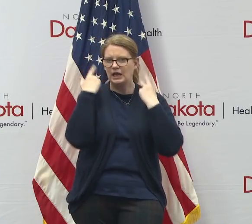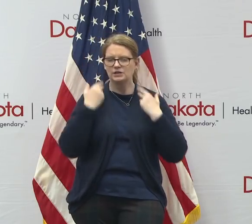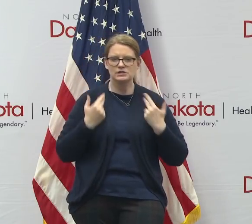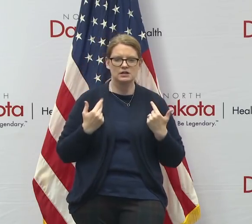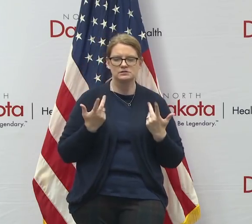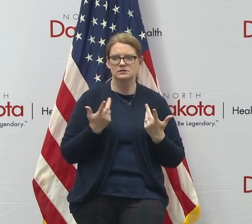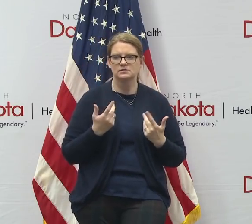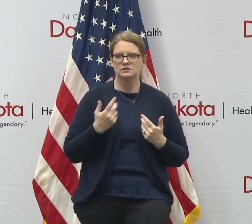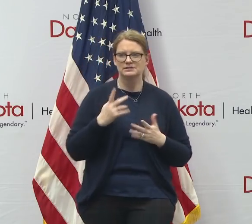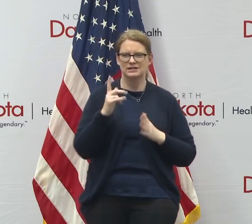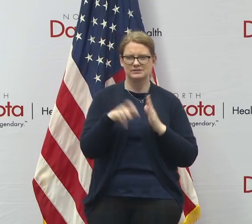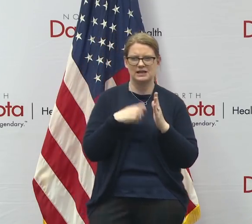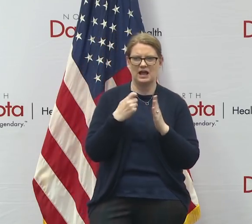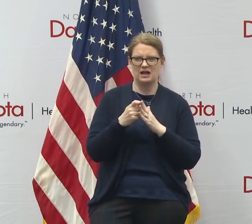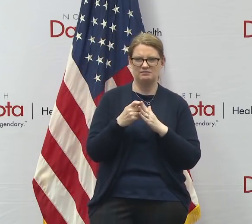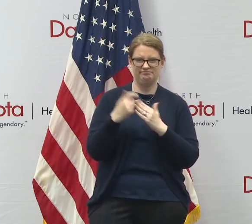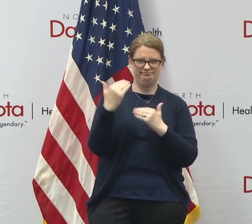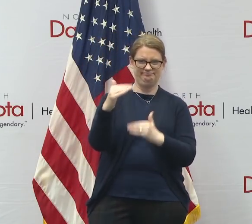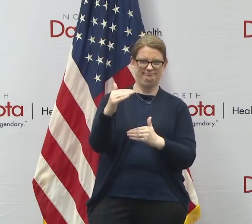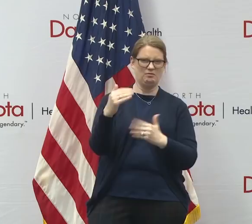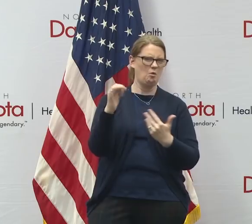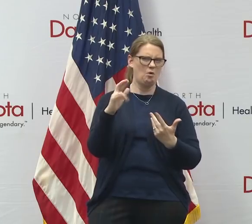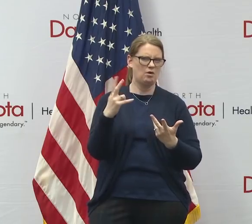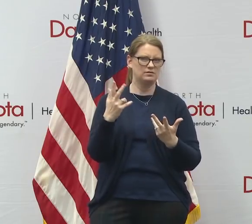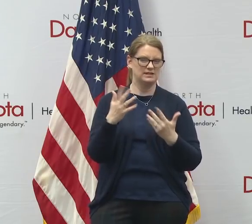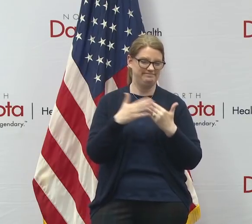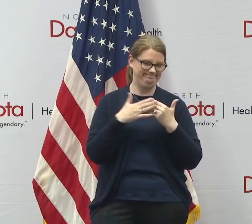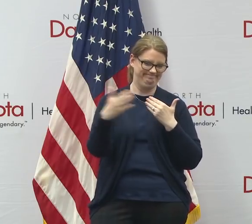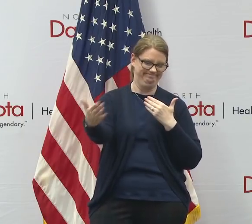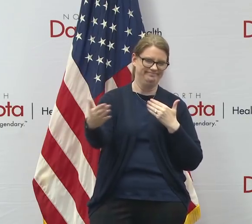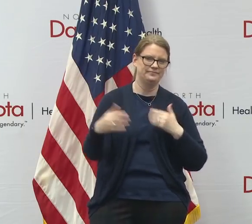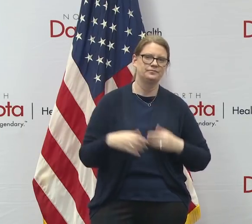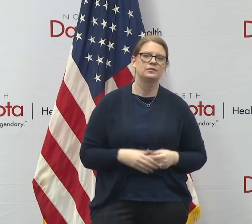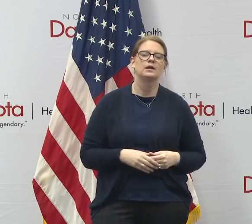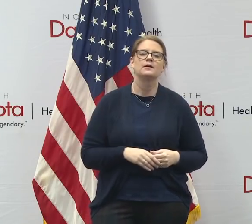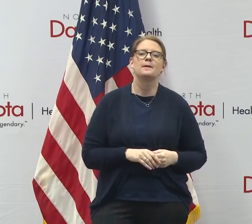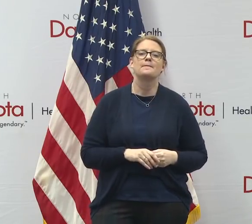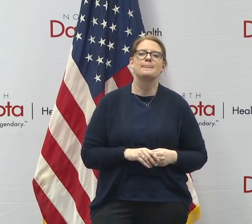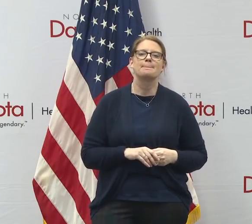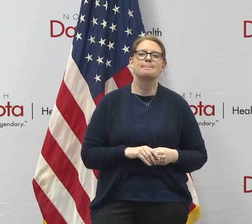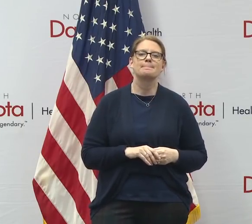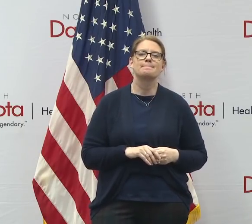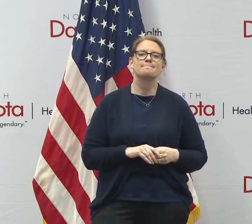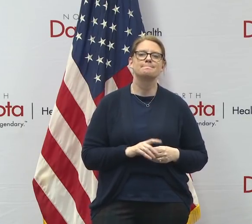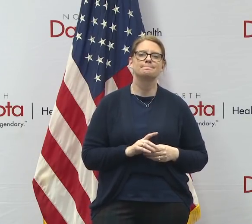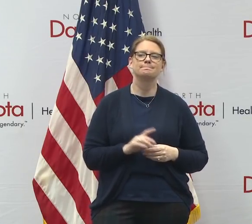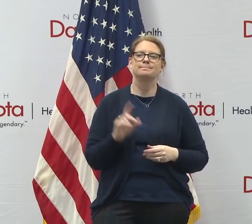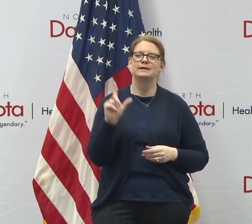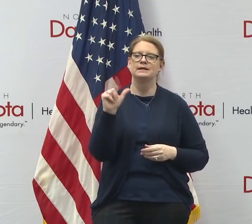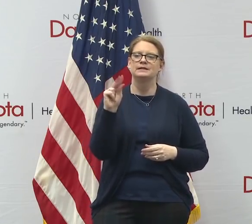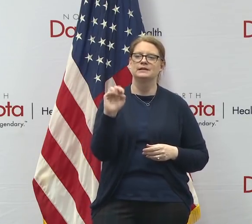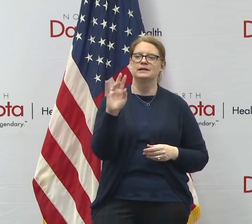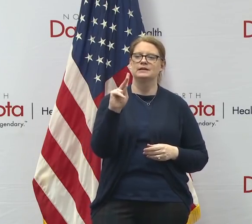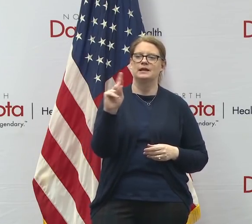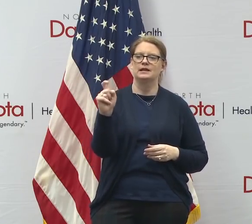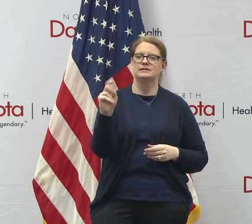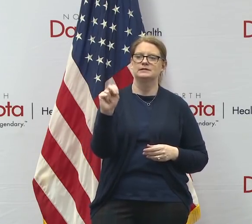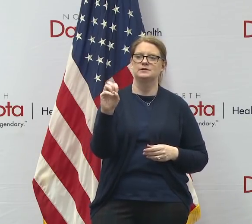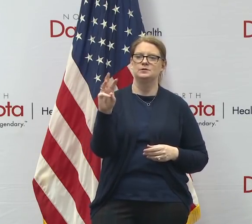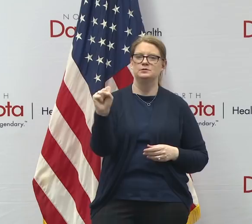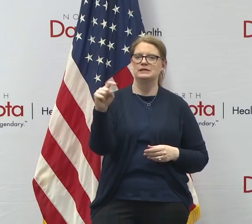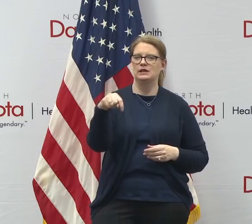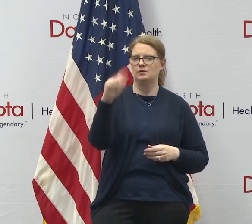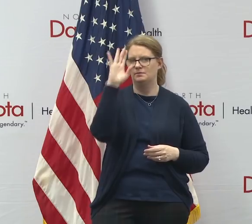there a timeline for that, or is that until further notice? Great question from Lane at KX News here in Bismarck.